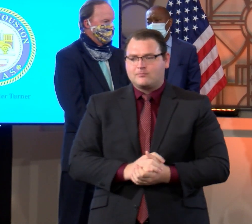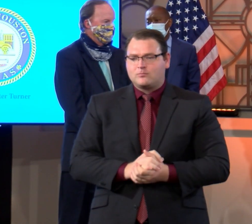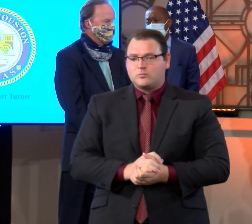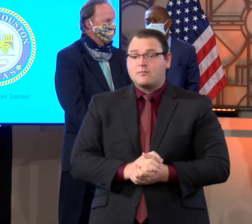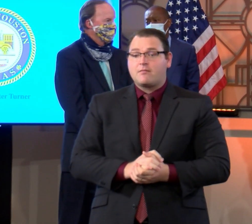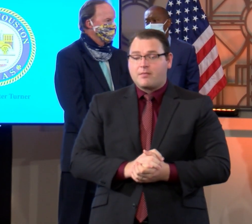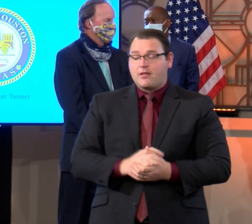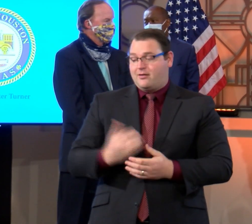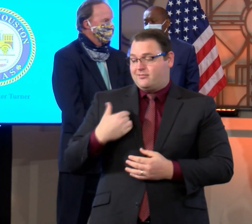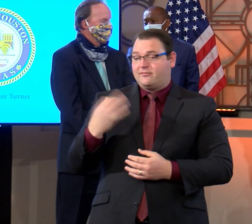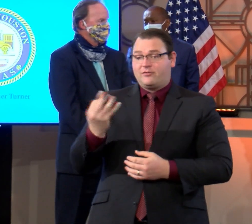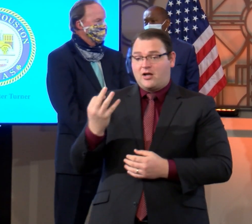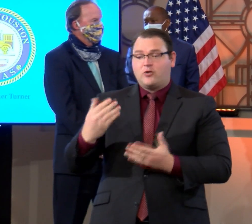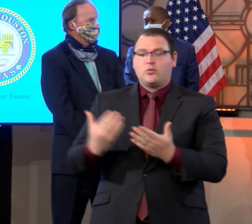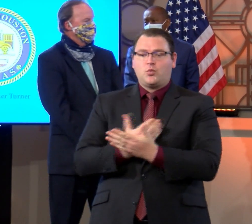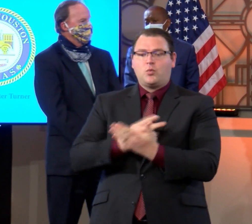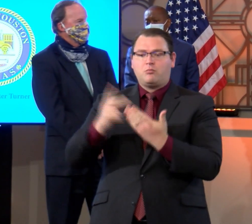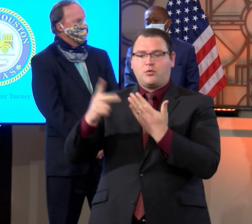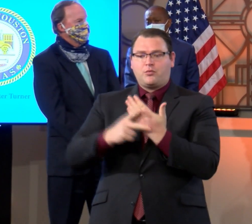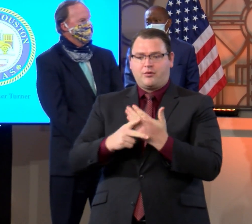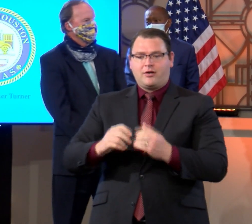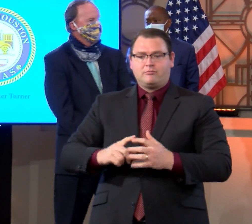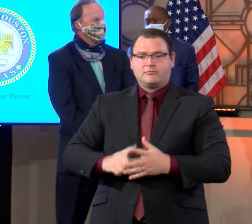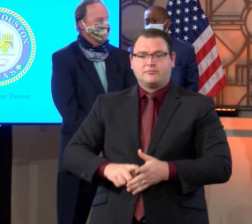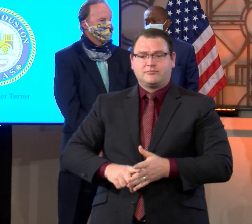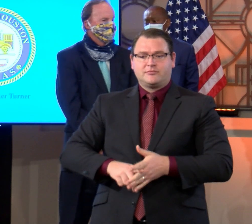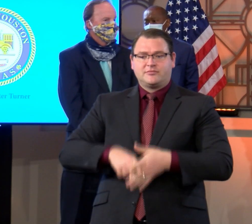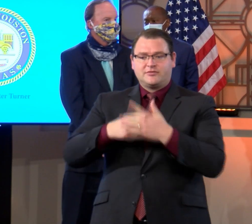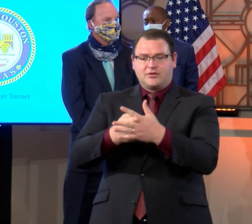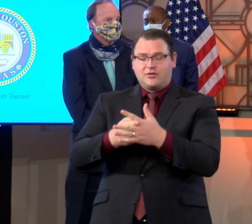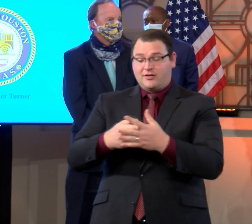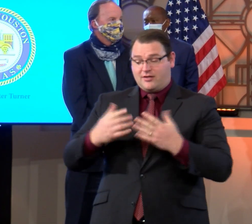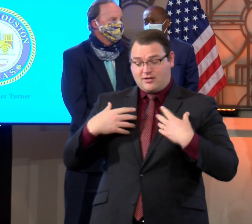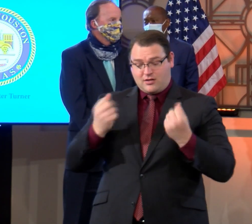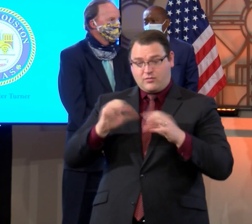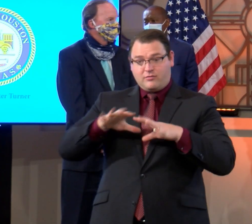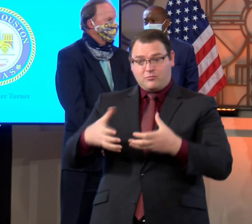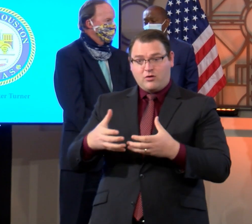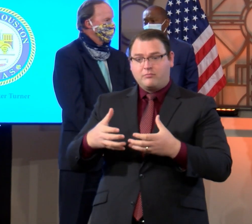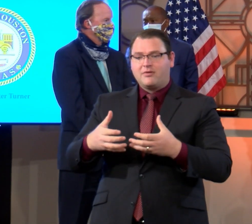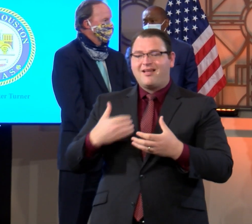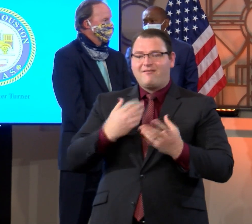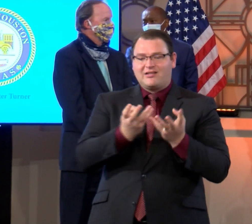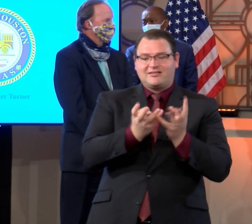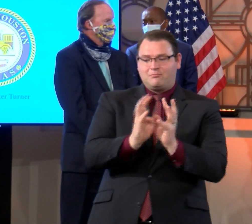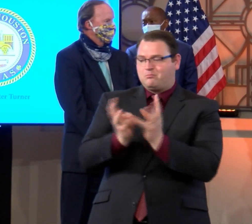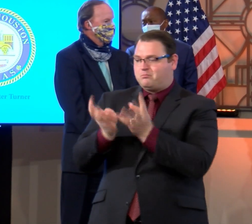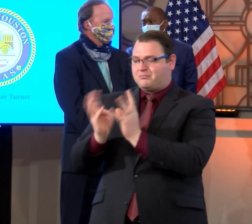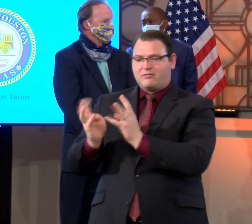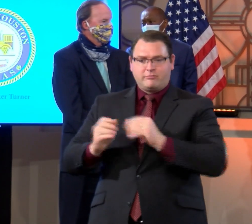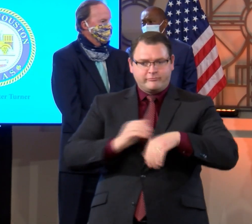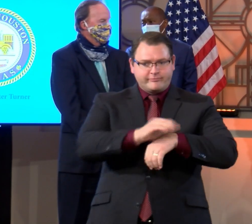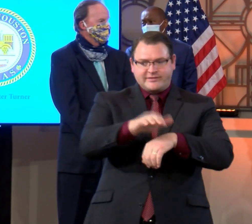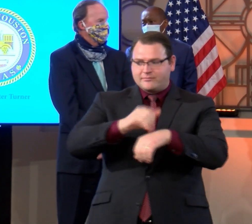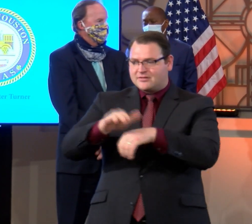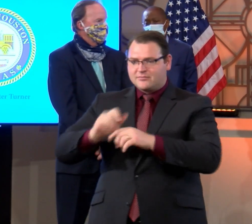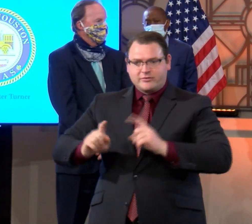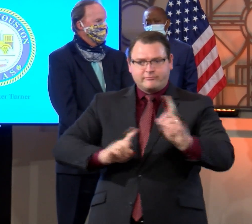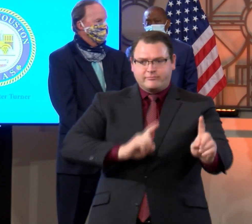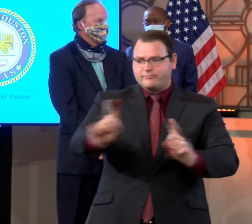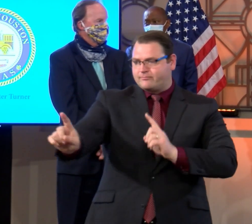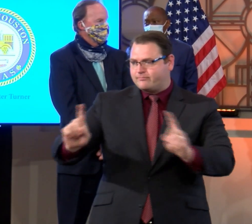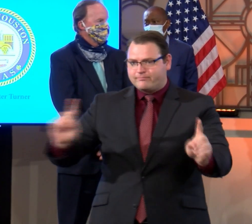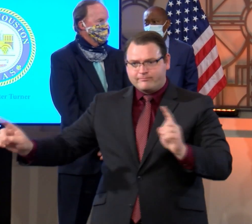we began our new program where the health department sent teams, and our plan will be to hit each of the not only